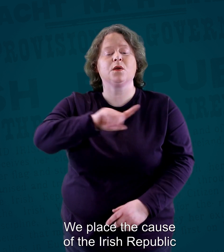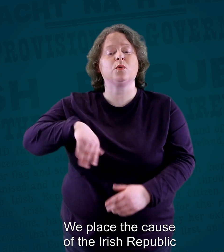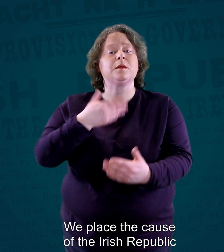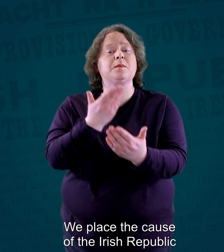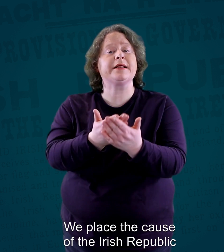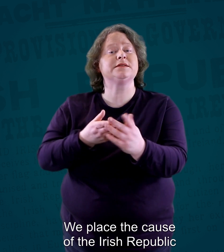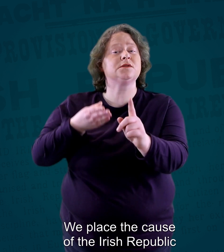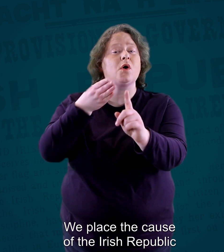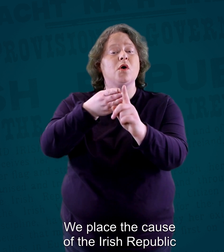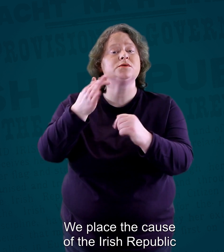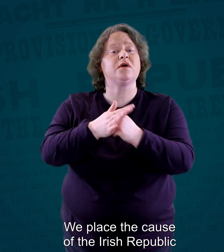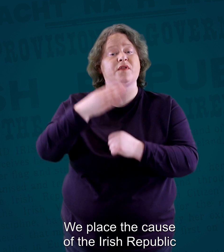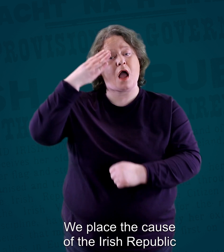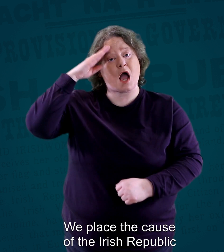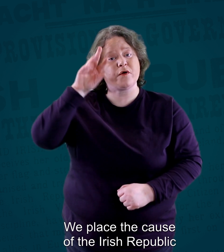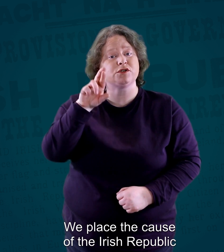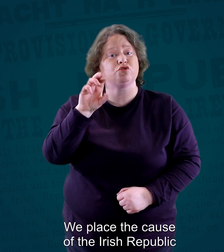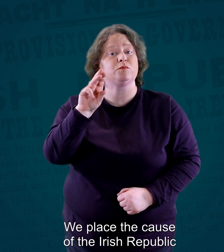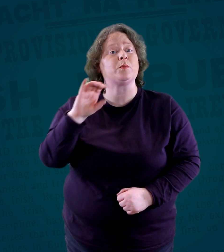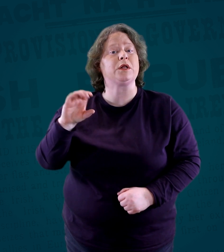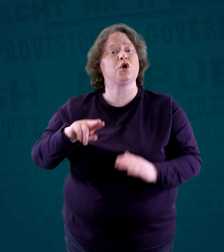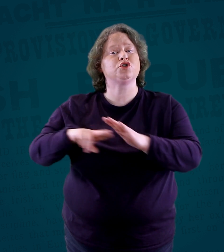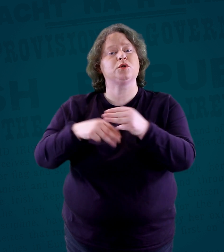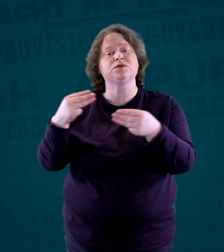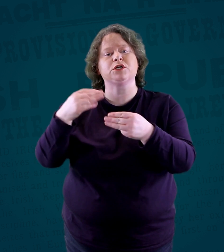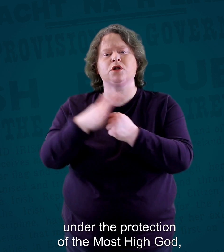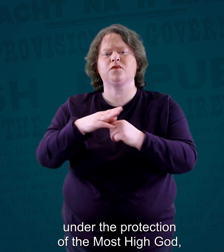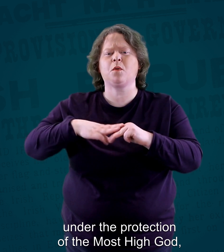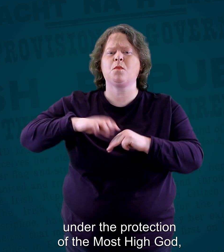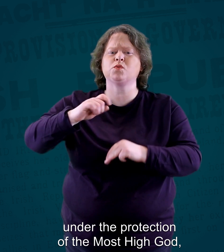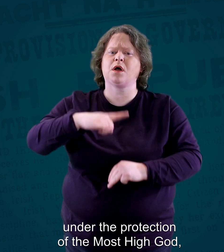We place the cause of the Irish Republic under the protection of the Most High God,